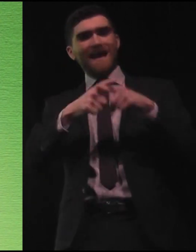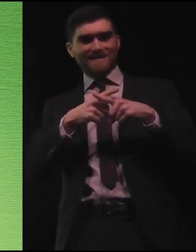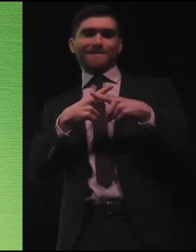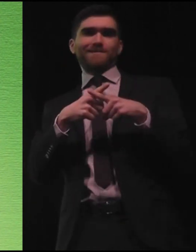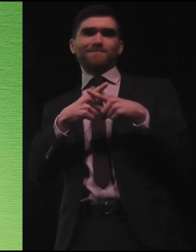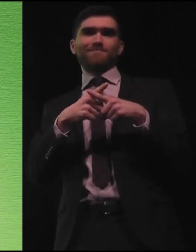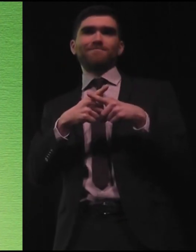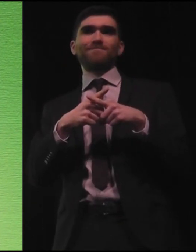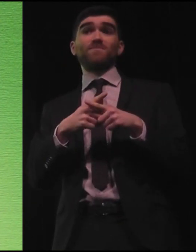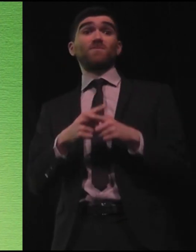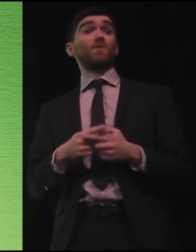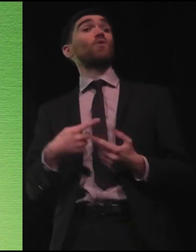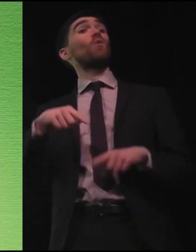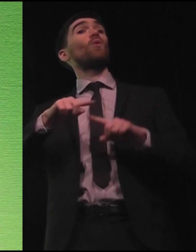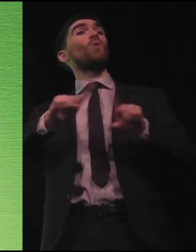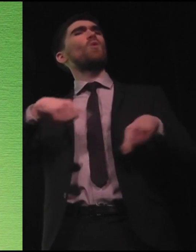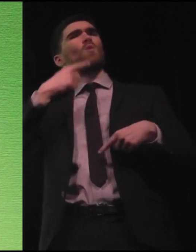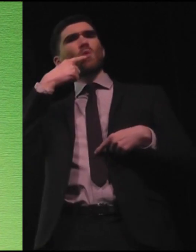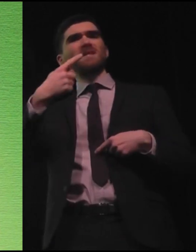it.